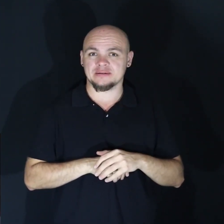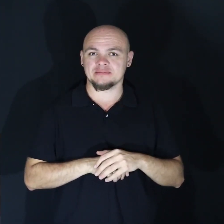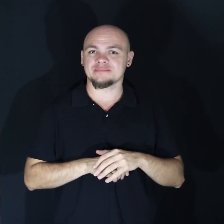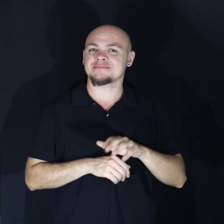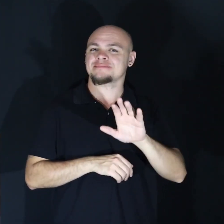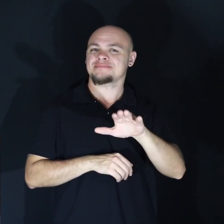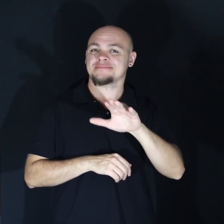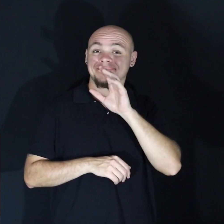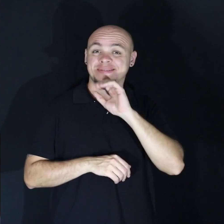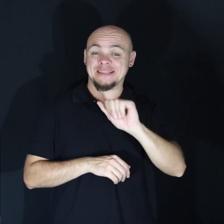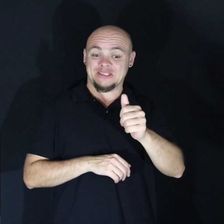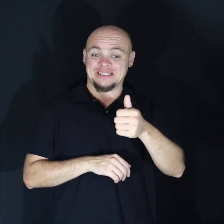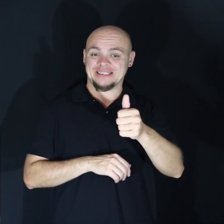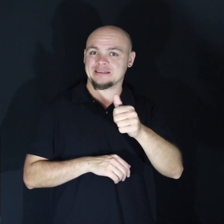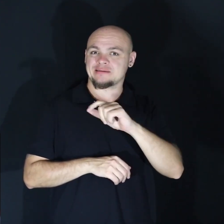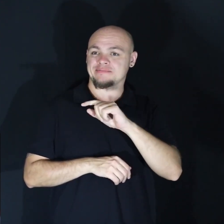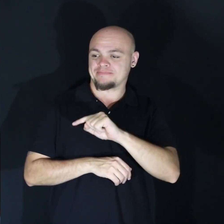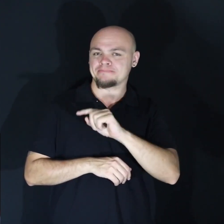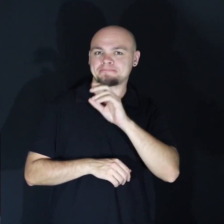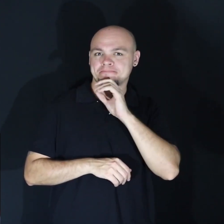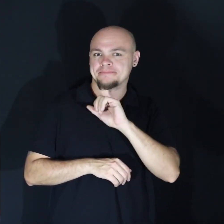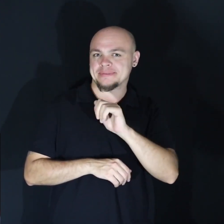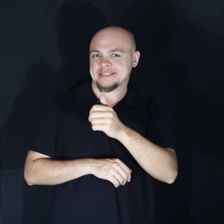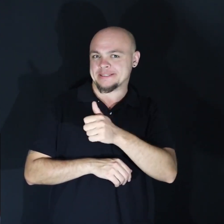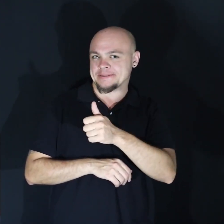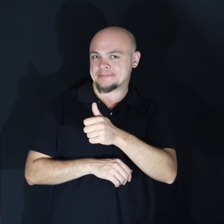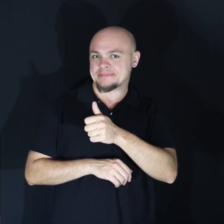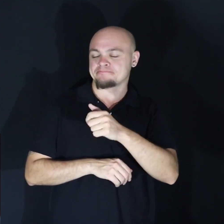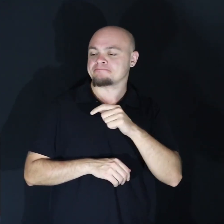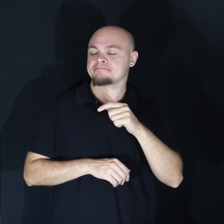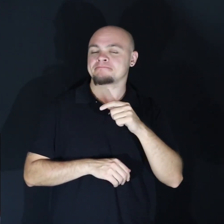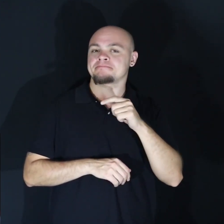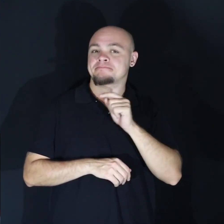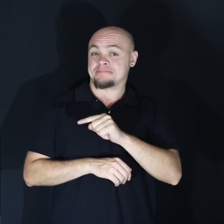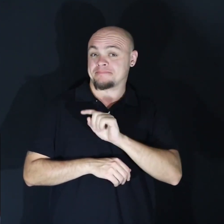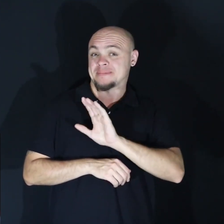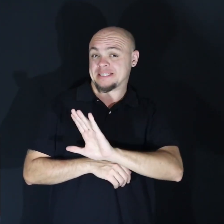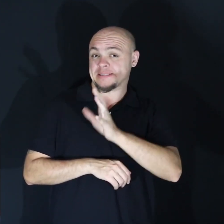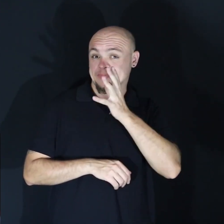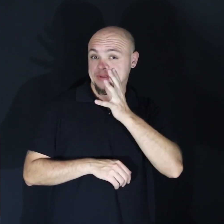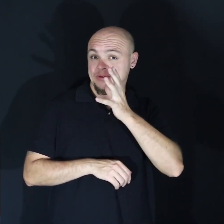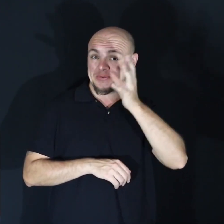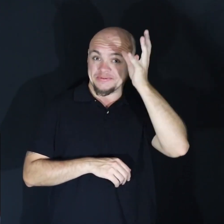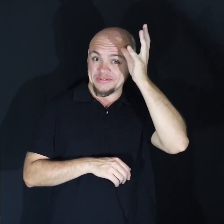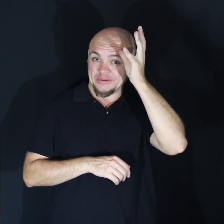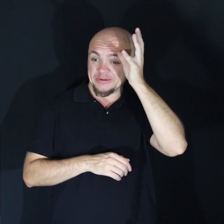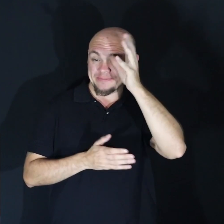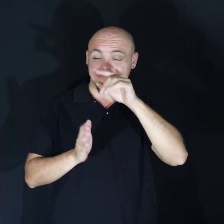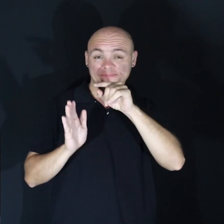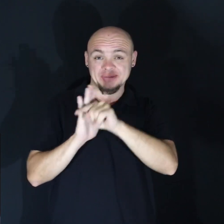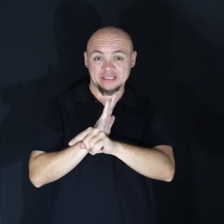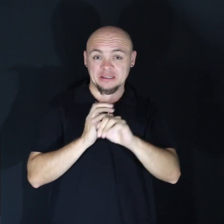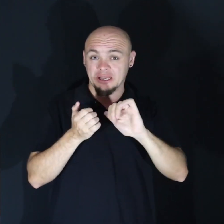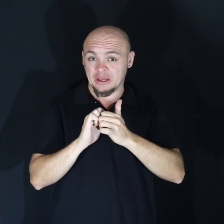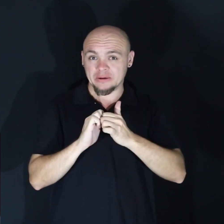However, when I was 10, Christopher was 10, Christopher, his mother and father were tragically killed by a drunk